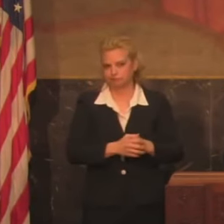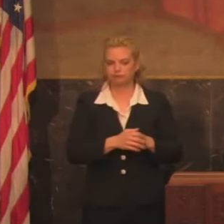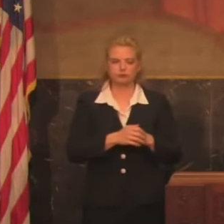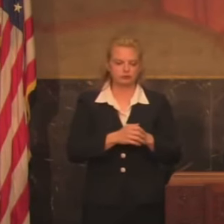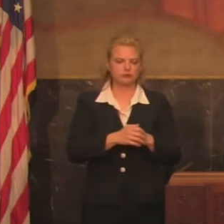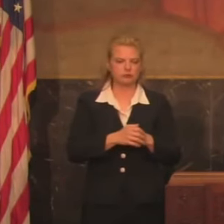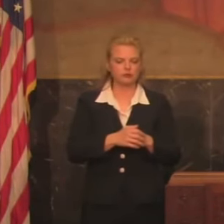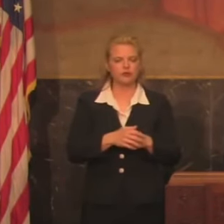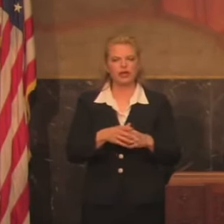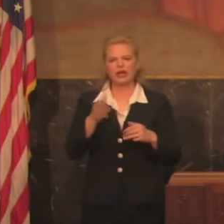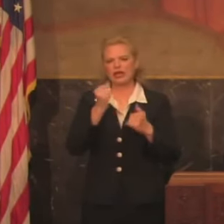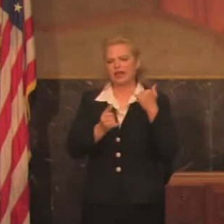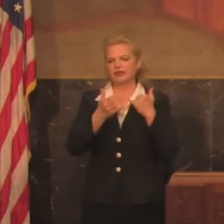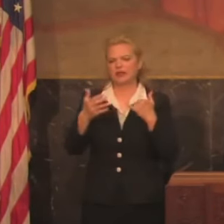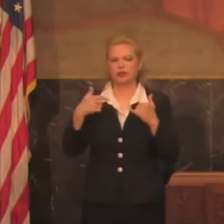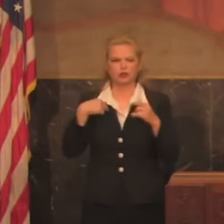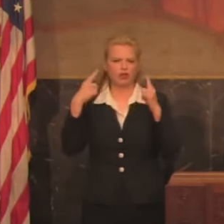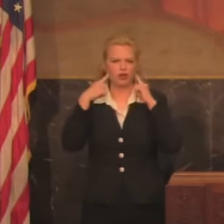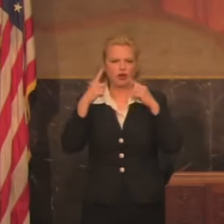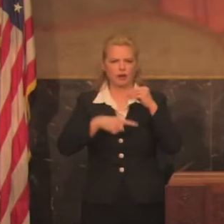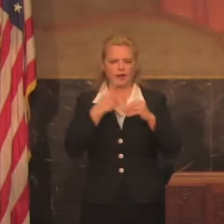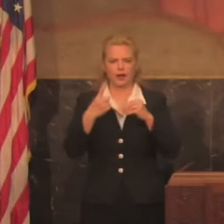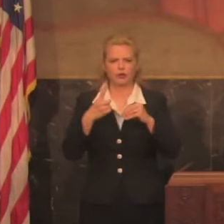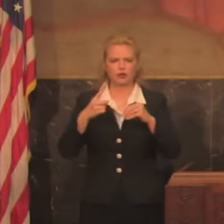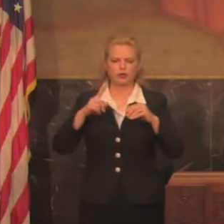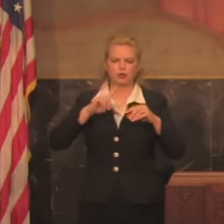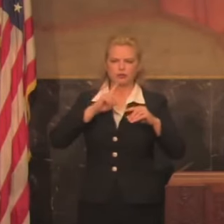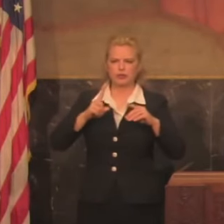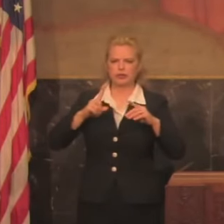lot about transparency in Louisiana in terms of how we